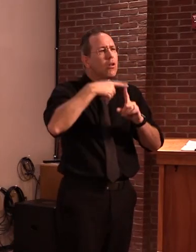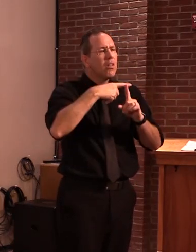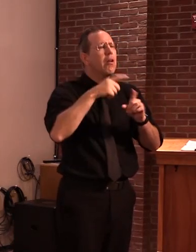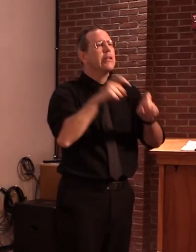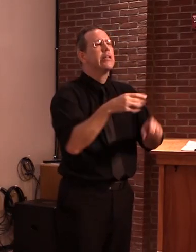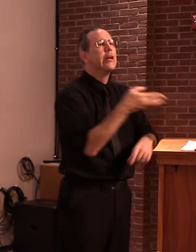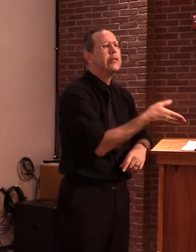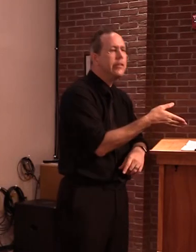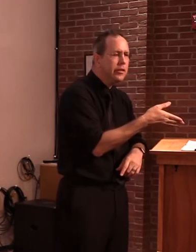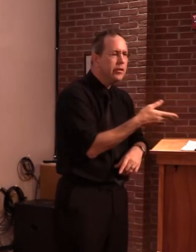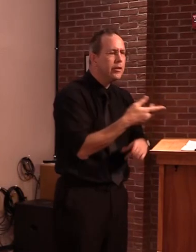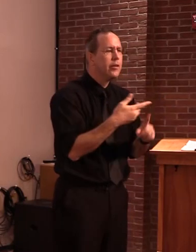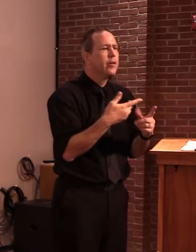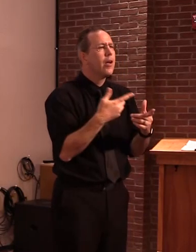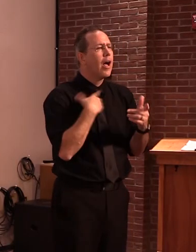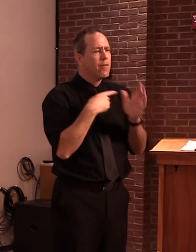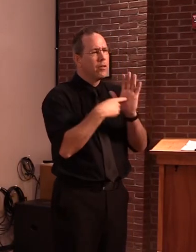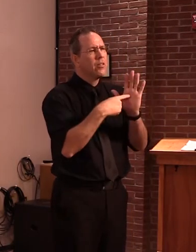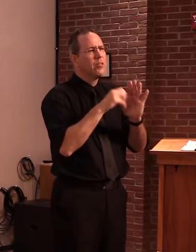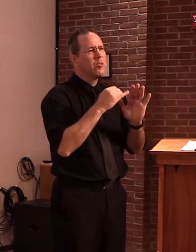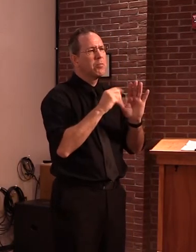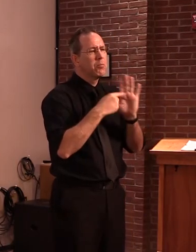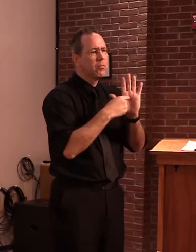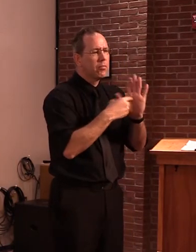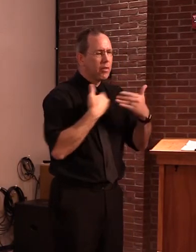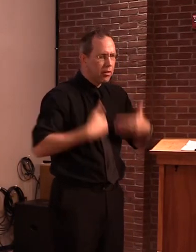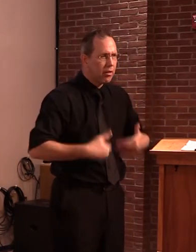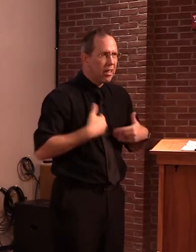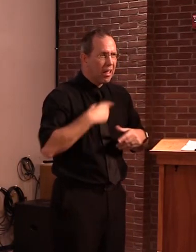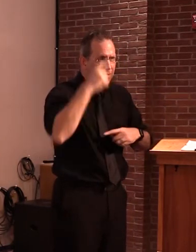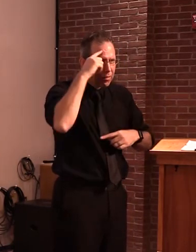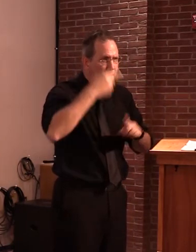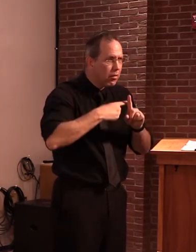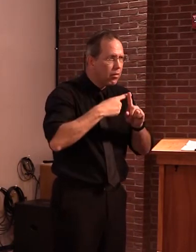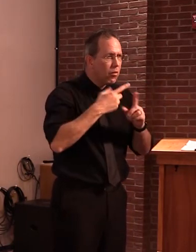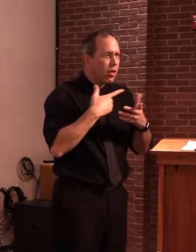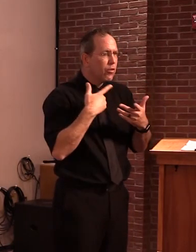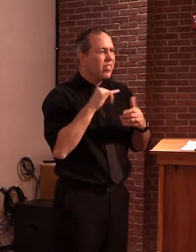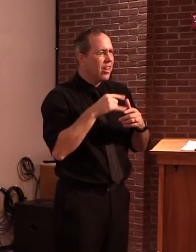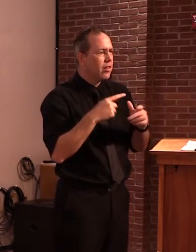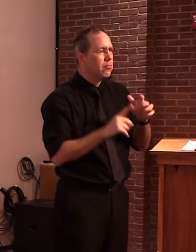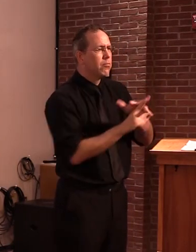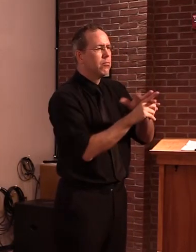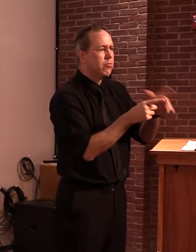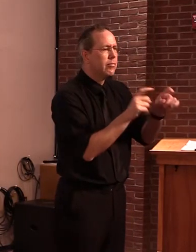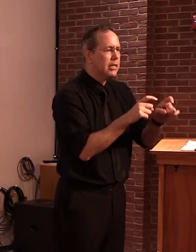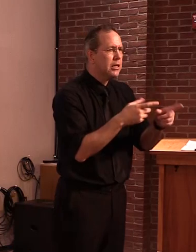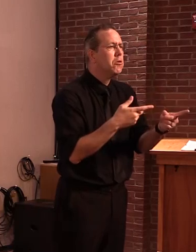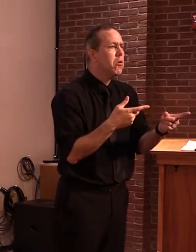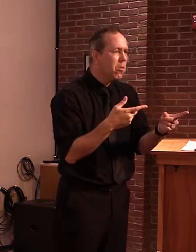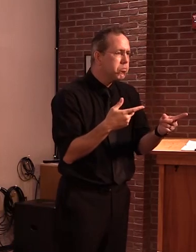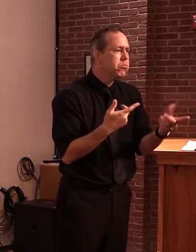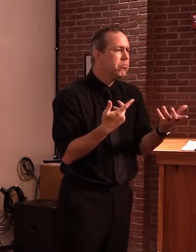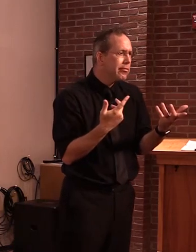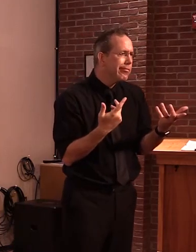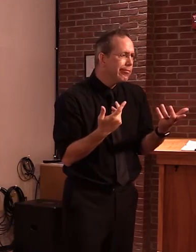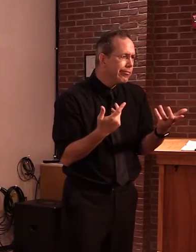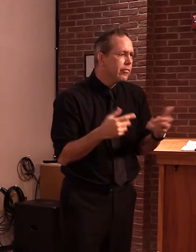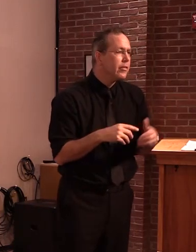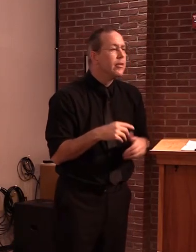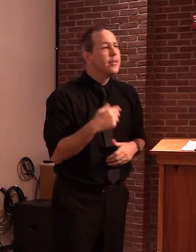patients would be tested, and that does produce good results in a sort of a low